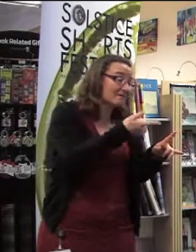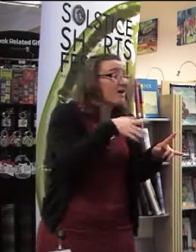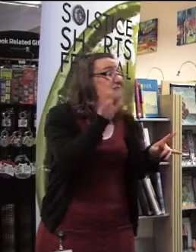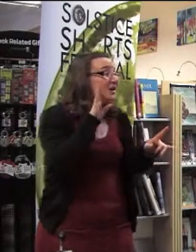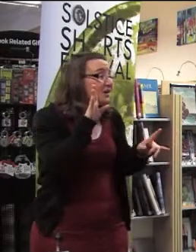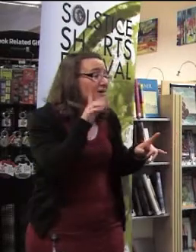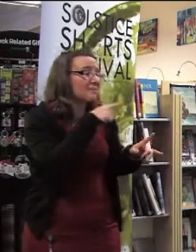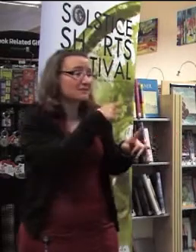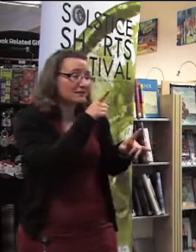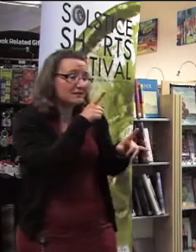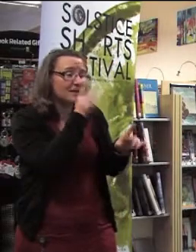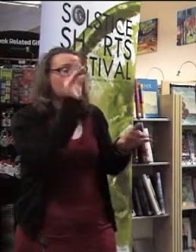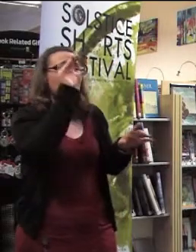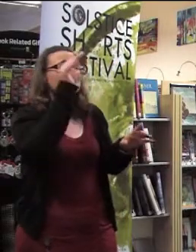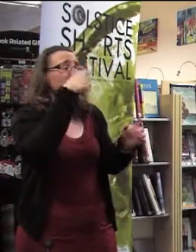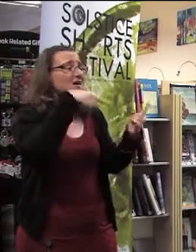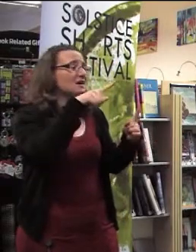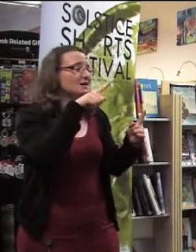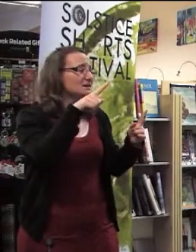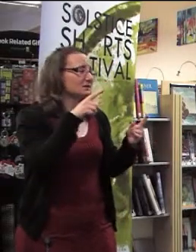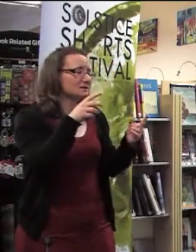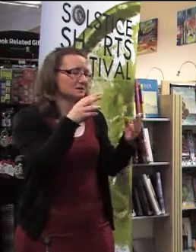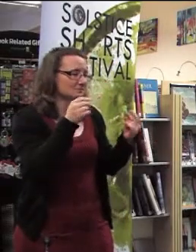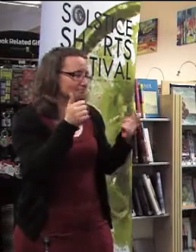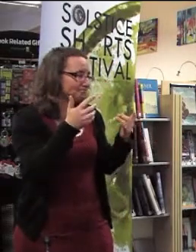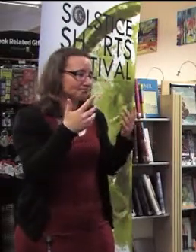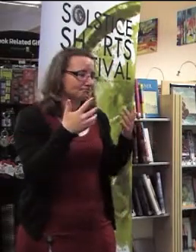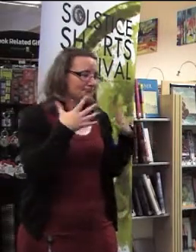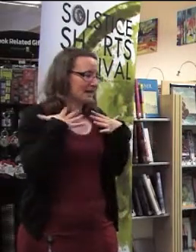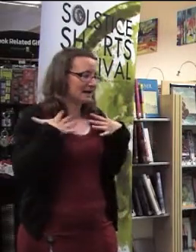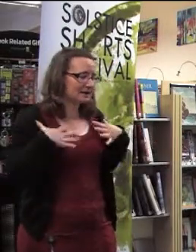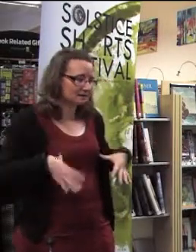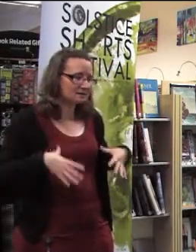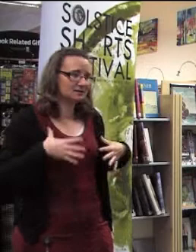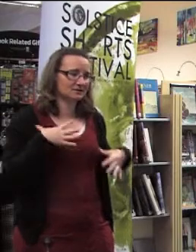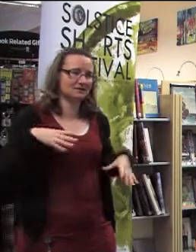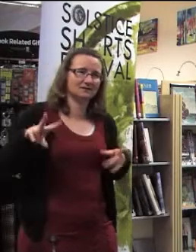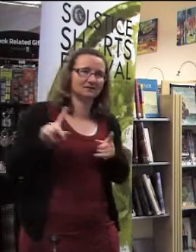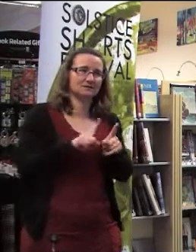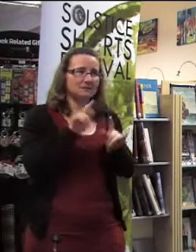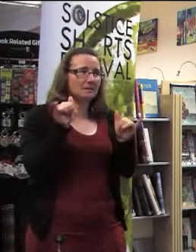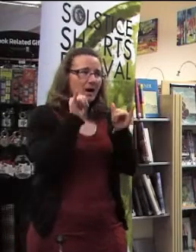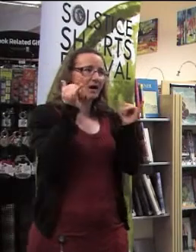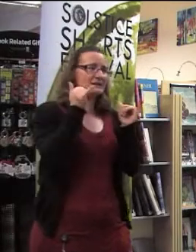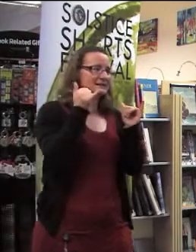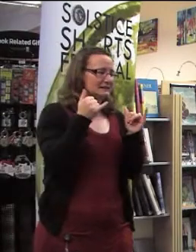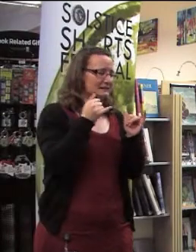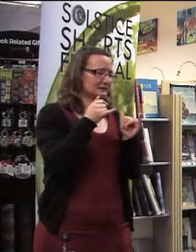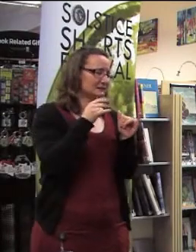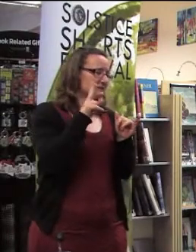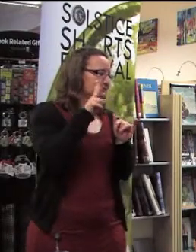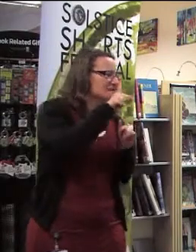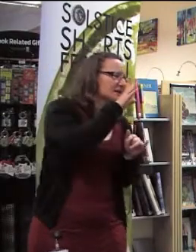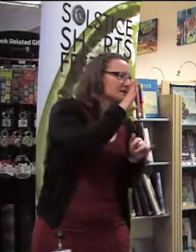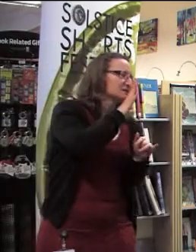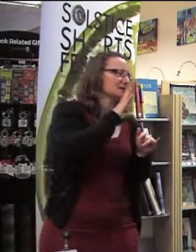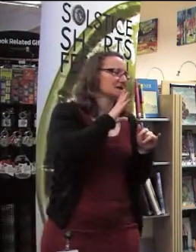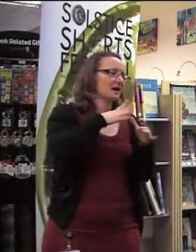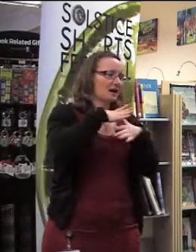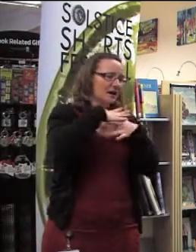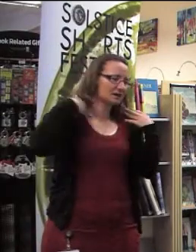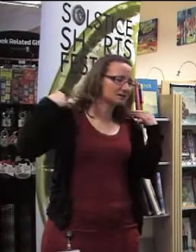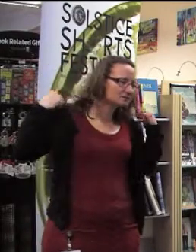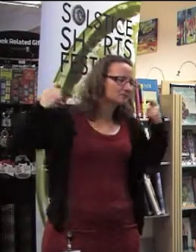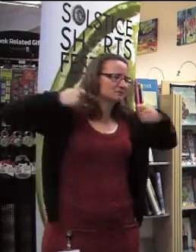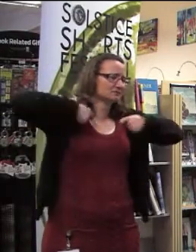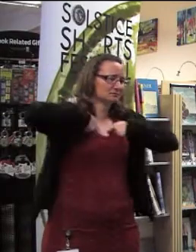windows, the rustling and quivering of their silks and satins at parties, their sad lace stretching over breasts